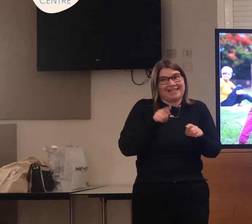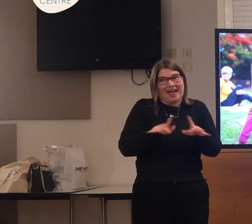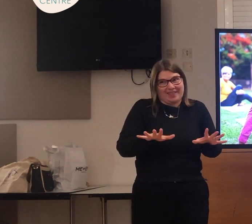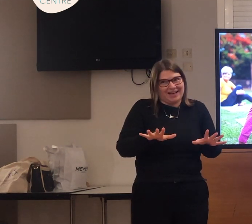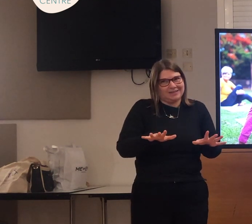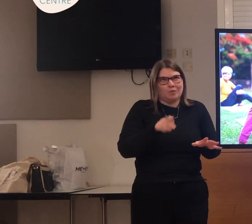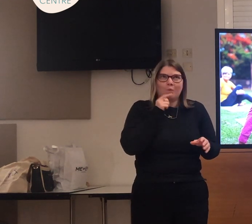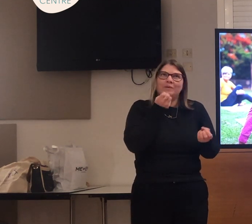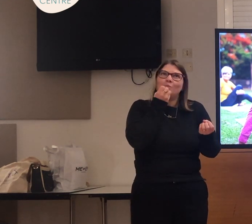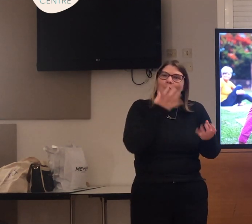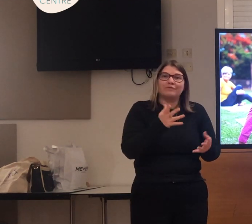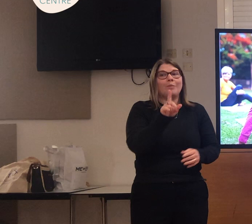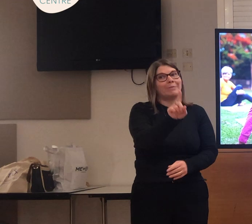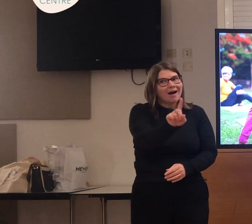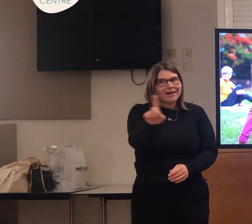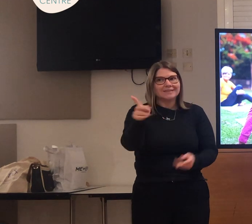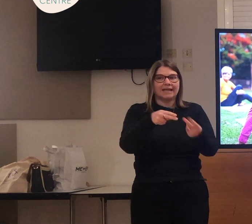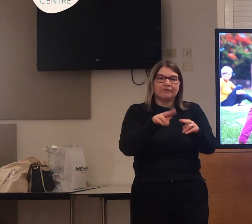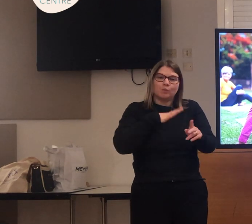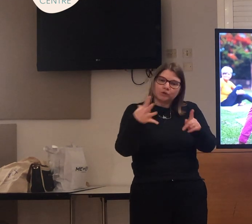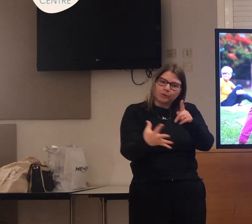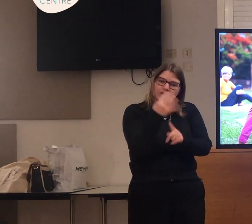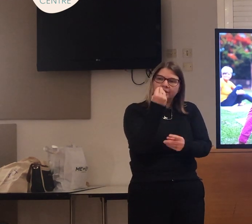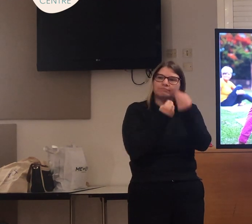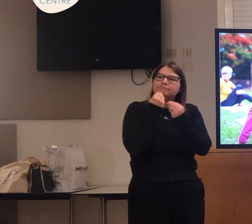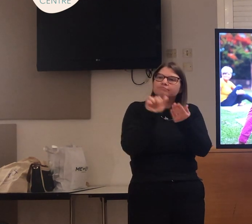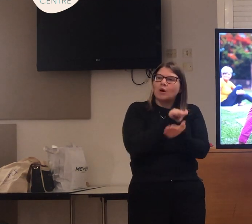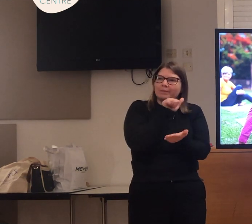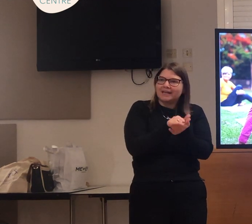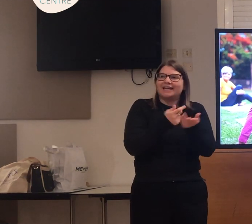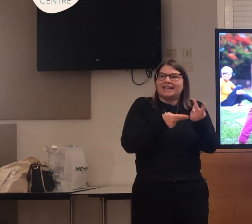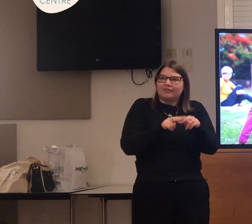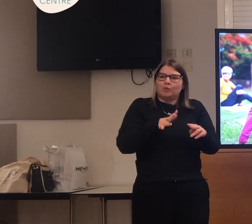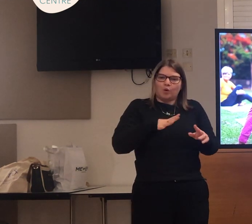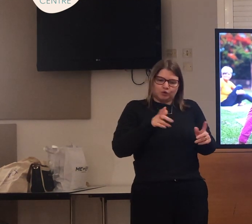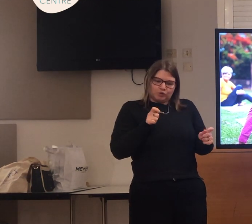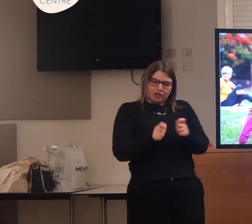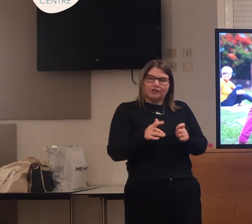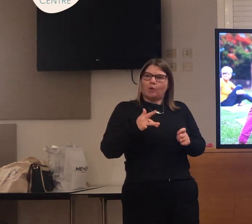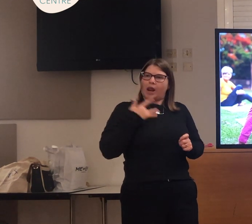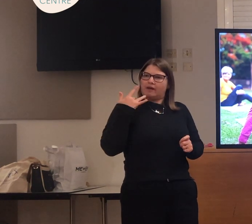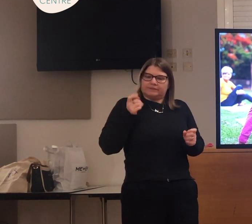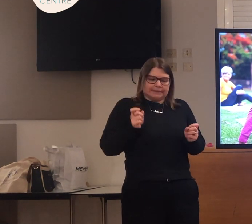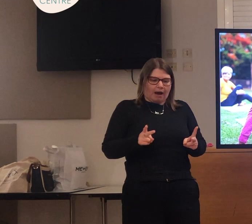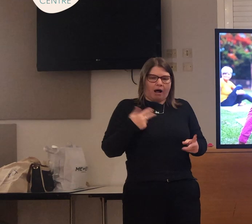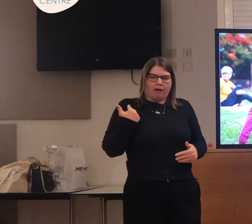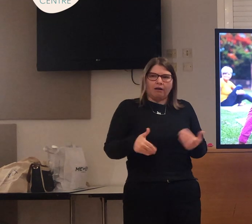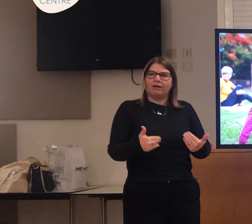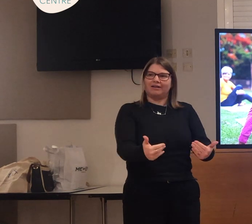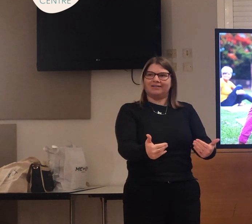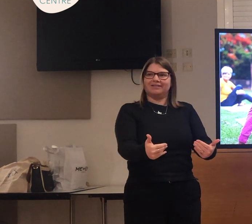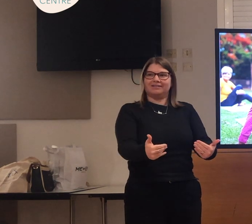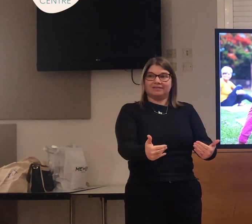But to do this properly and to build a lifestyle plan that you will